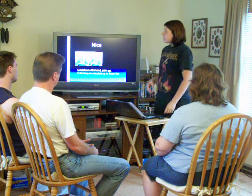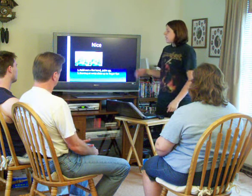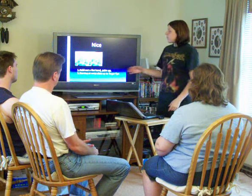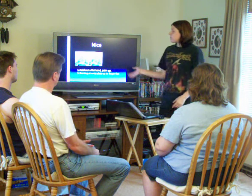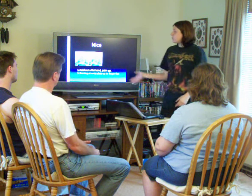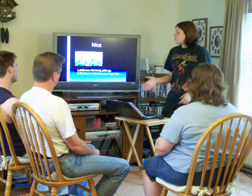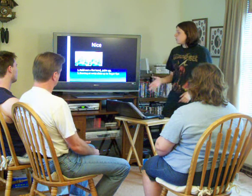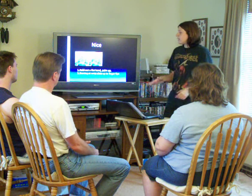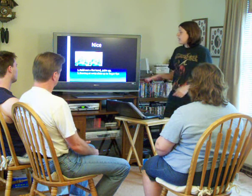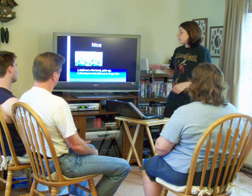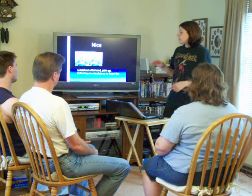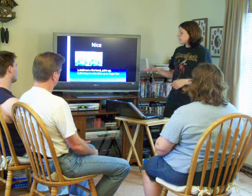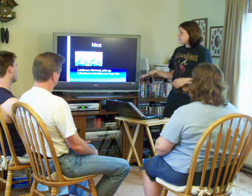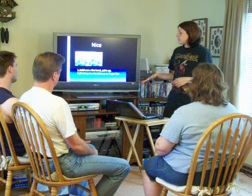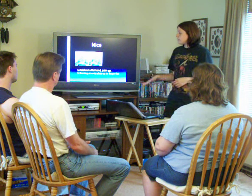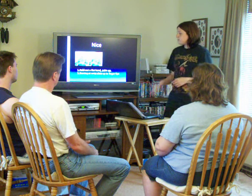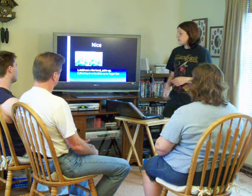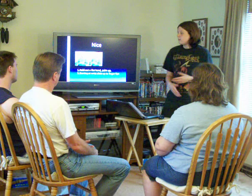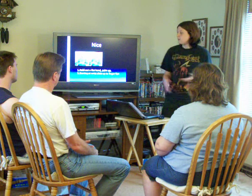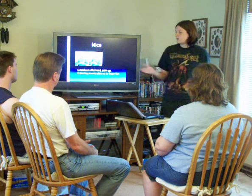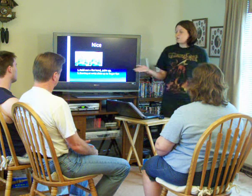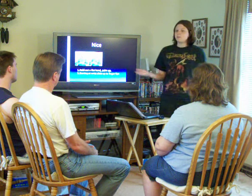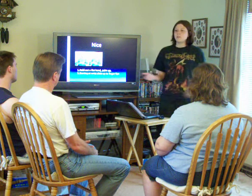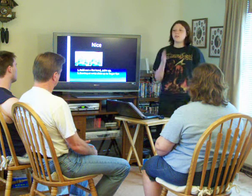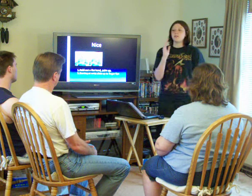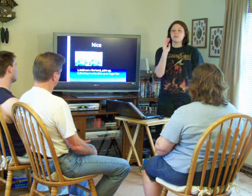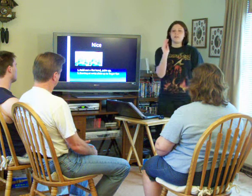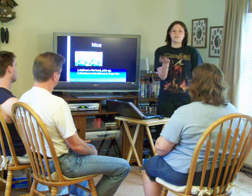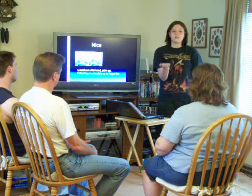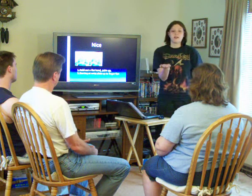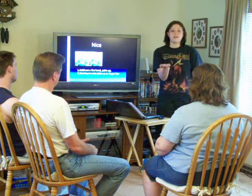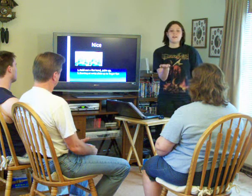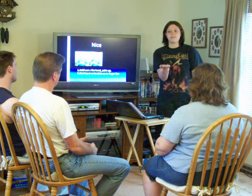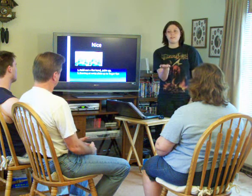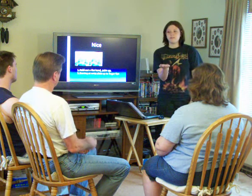after this, you've got nice, which is simply flat hand out in front of you,